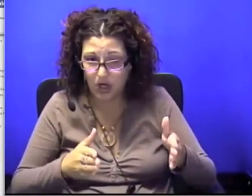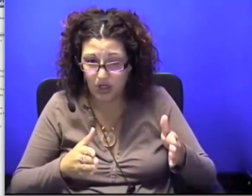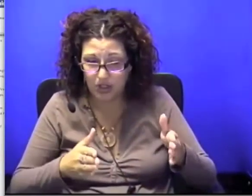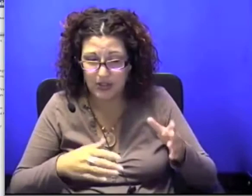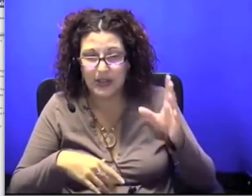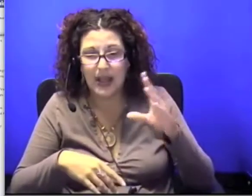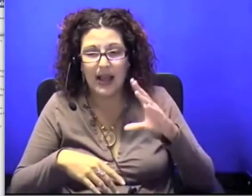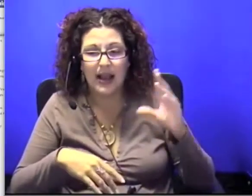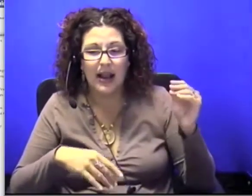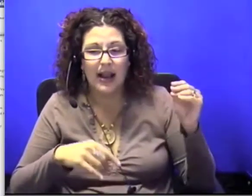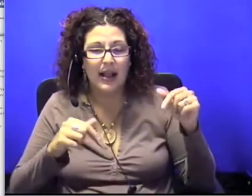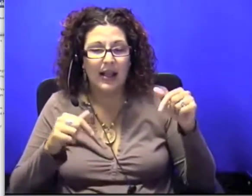marketers. And